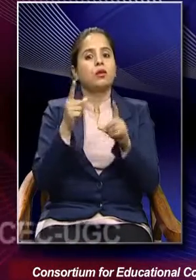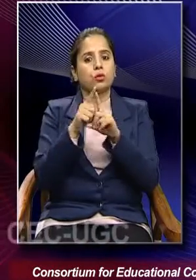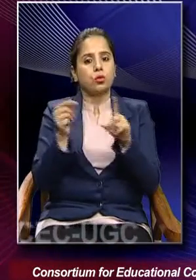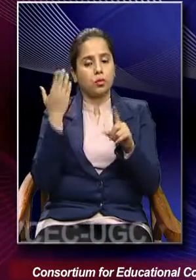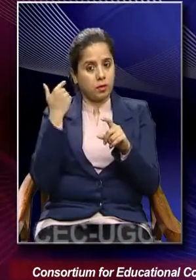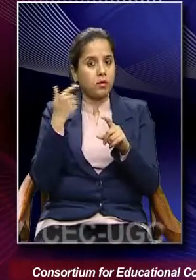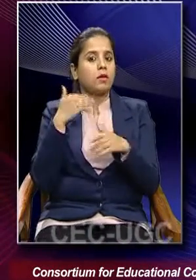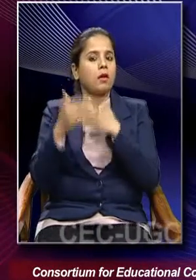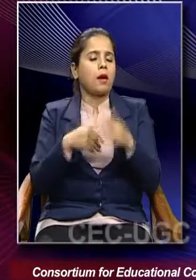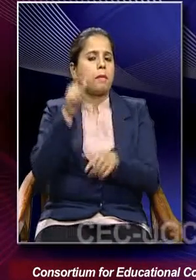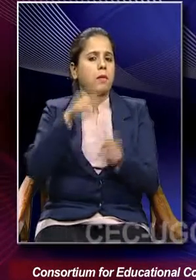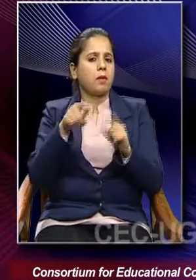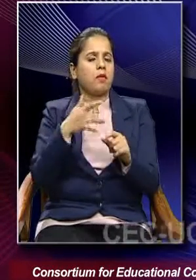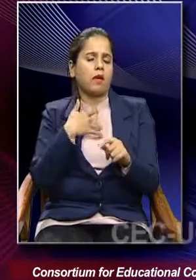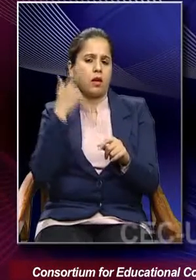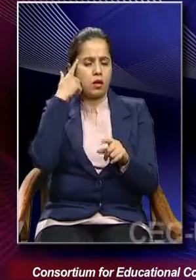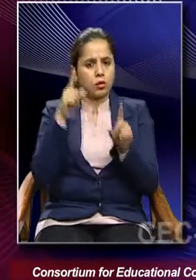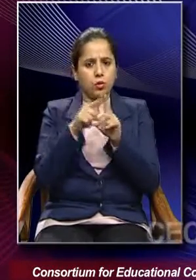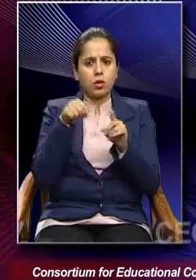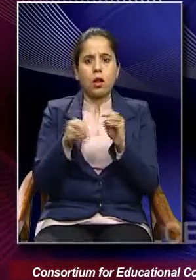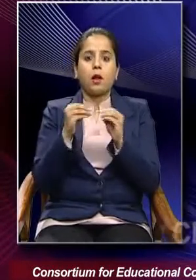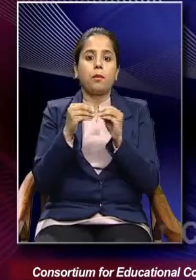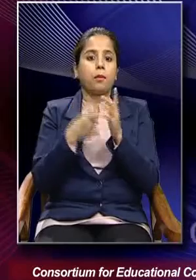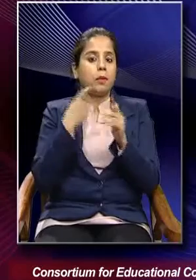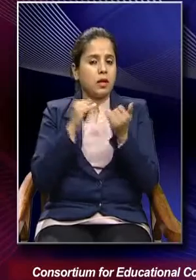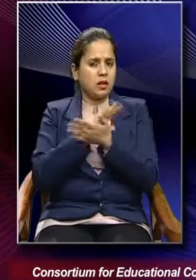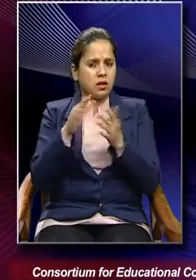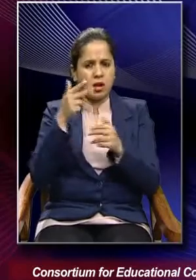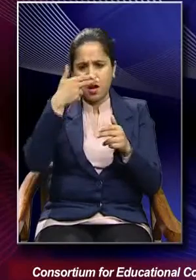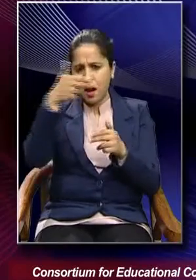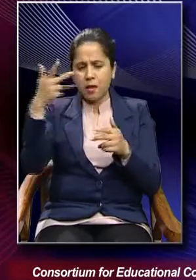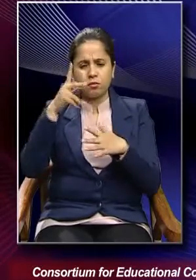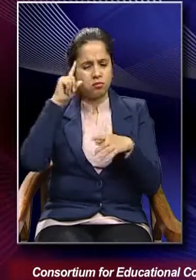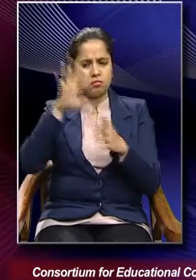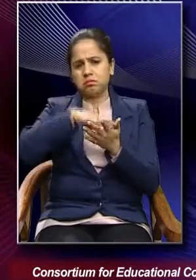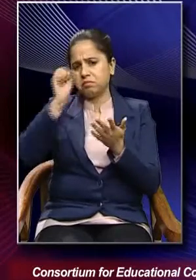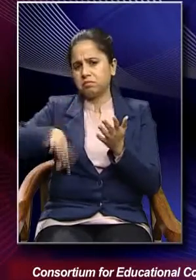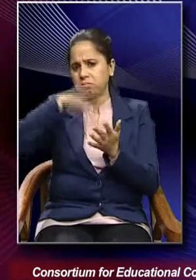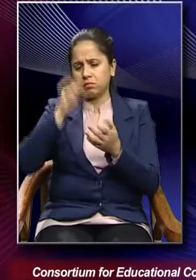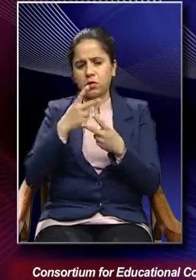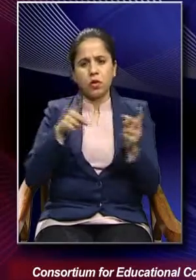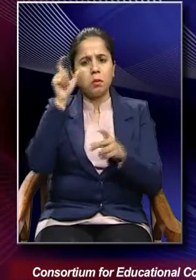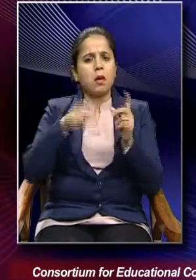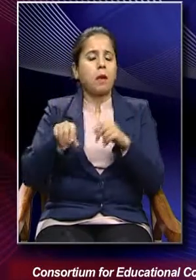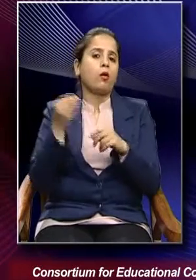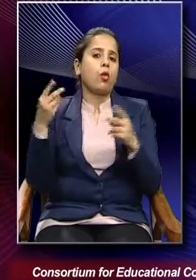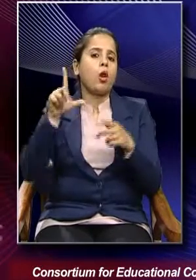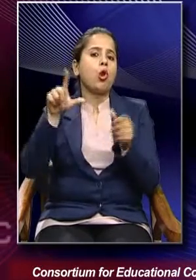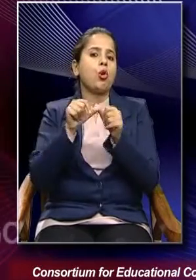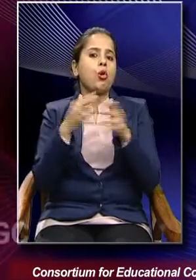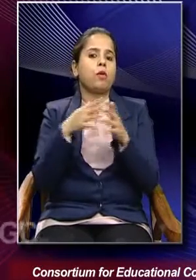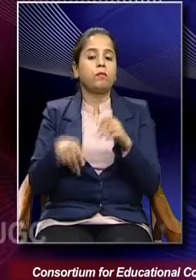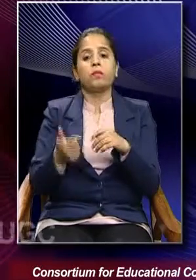started by people. British titles were surrendered and legislatures were boycotted.